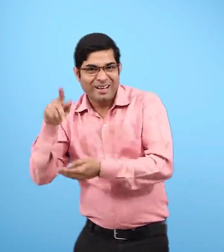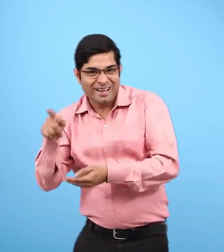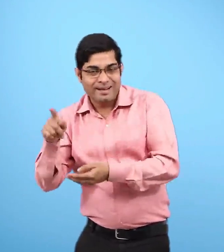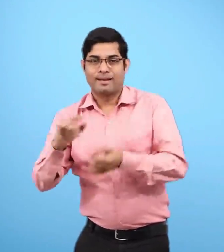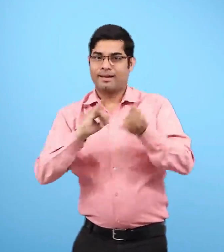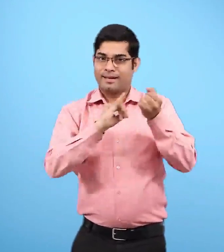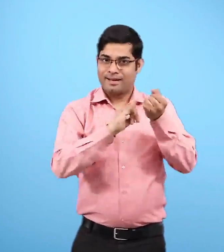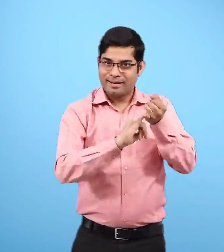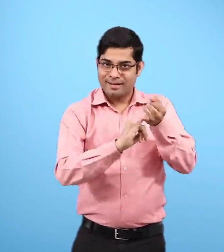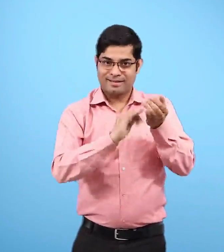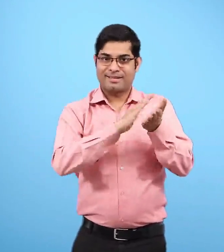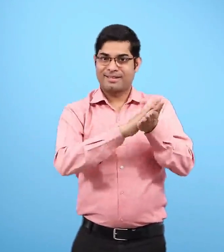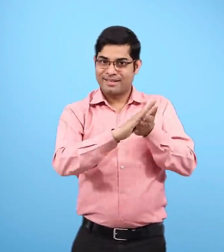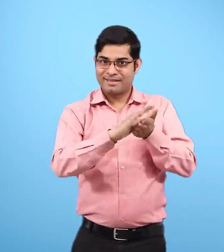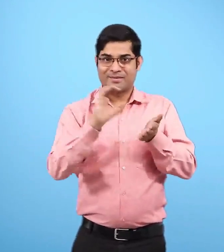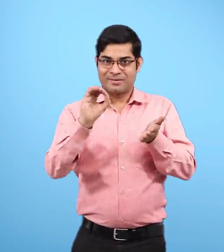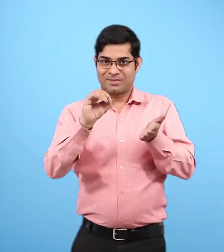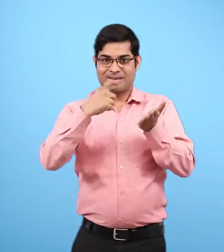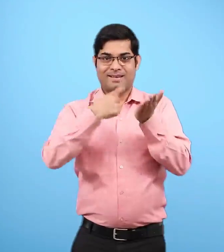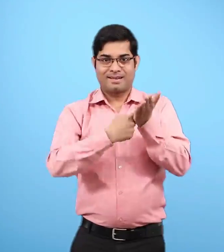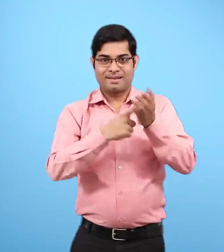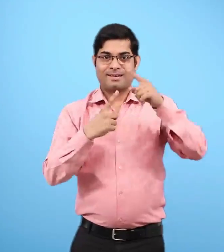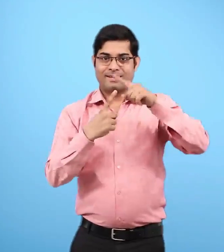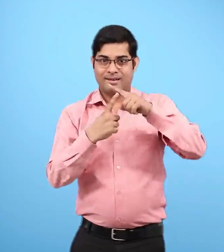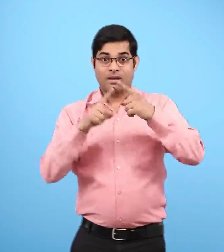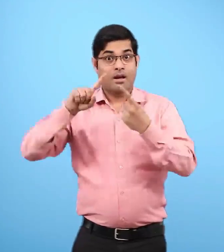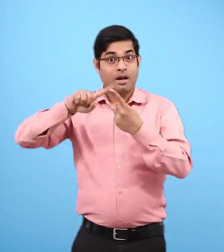and shorter is written beneath man 2.